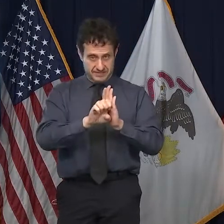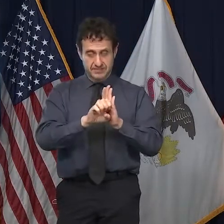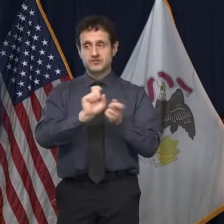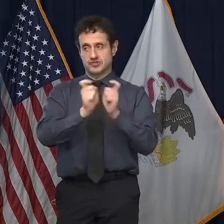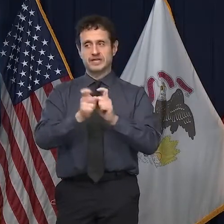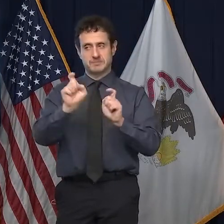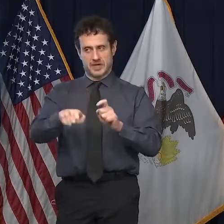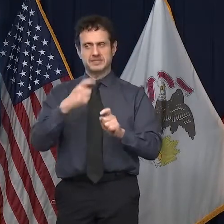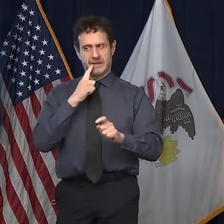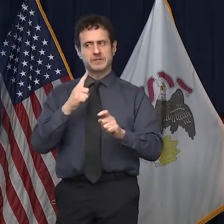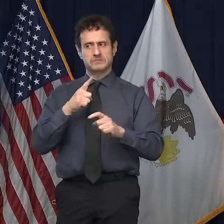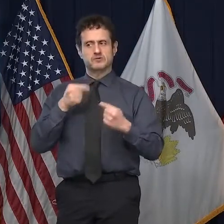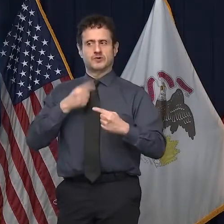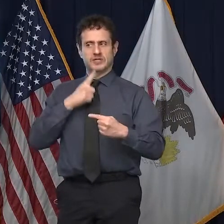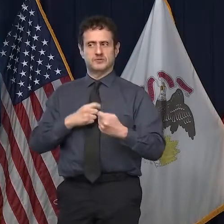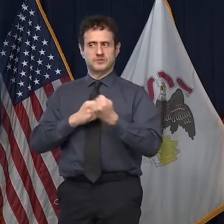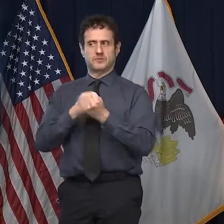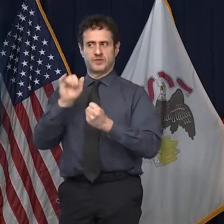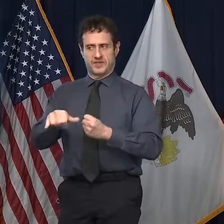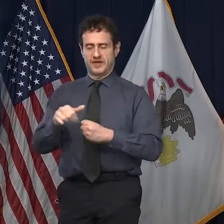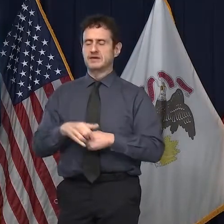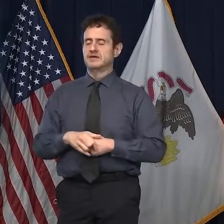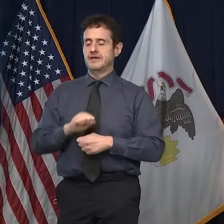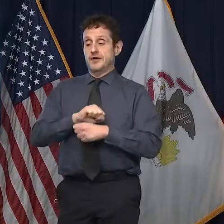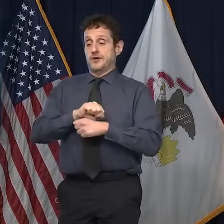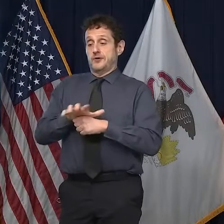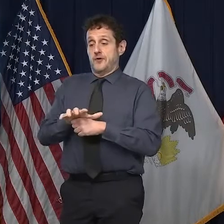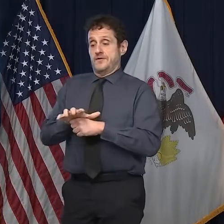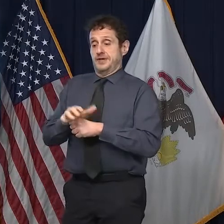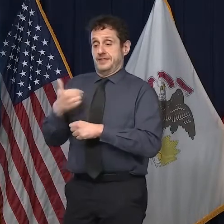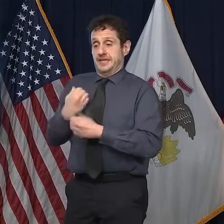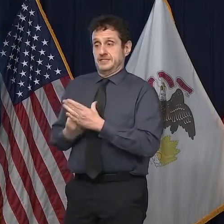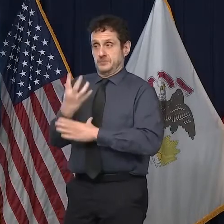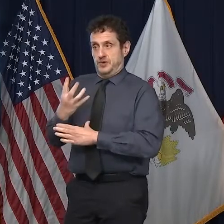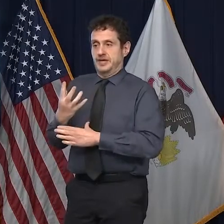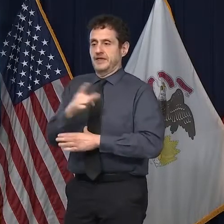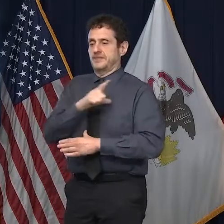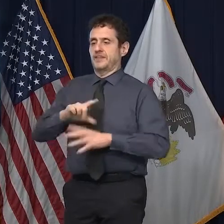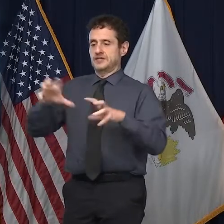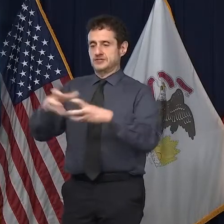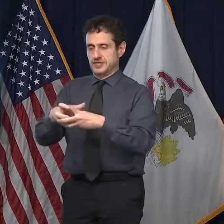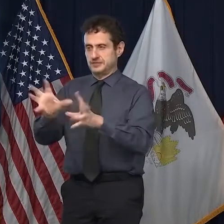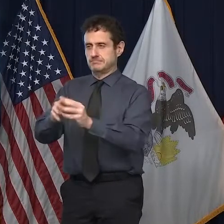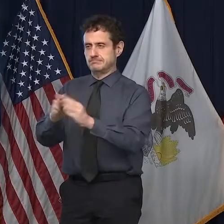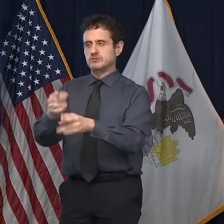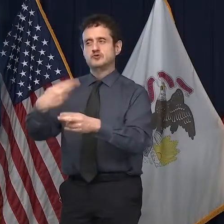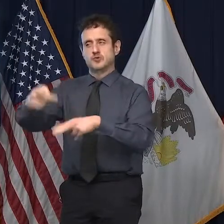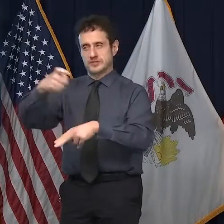very short session because of COVID last spring. So I want to bring that back and make sure we get that passed.